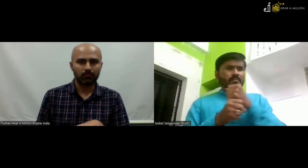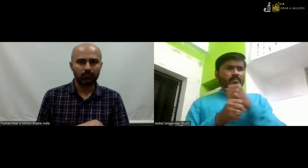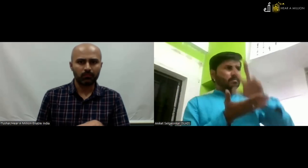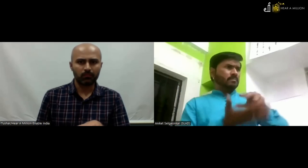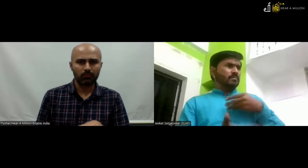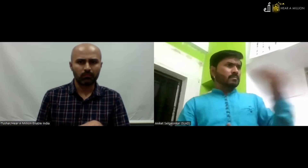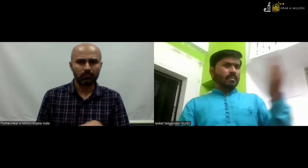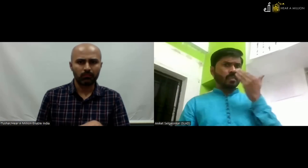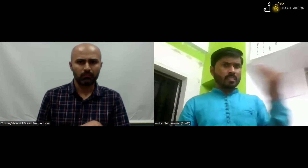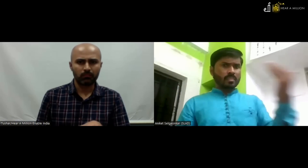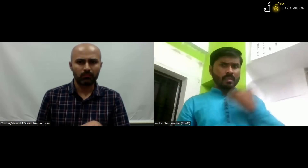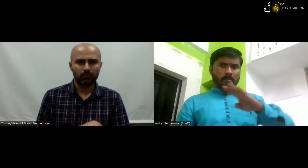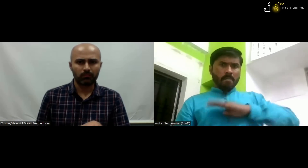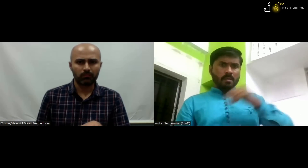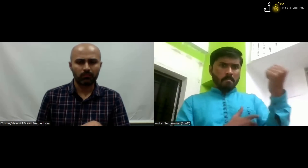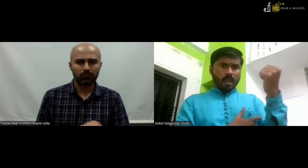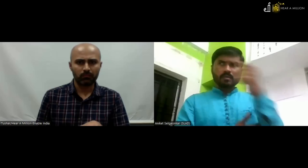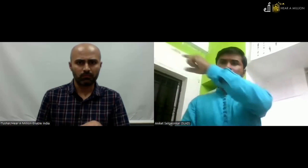we